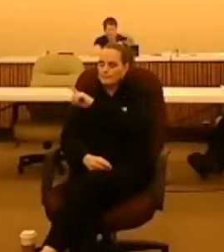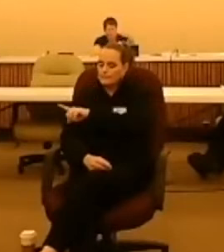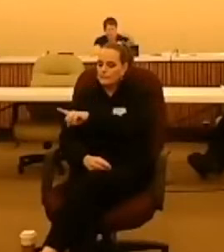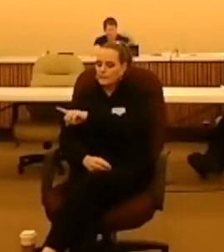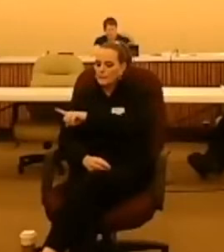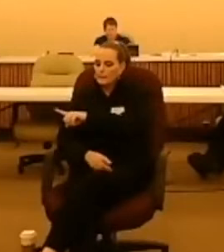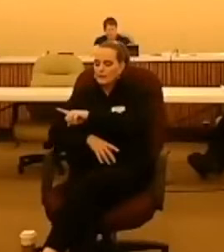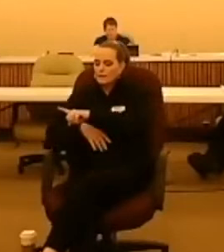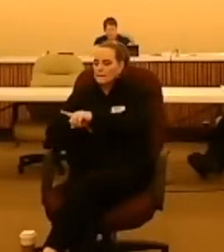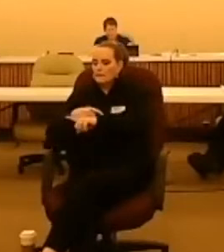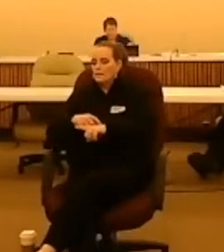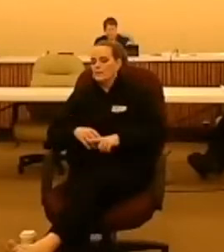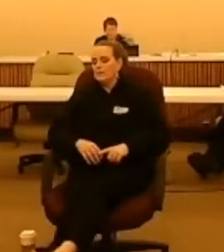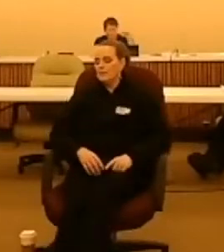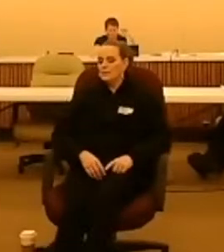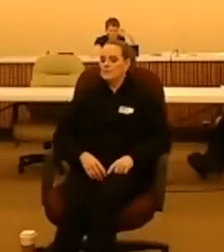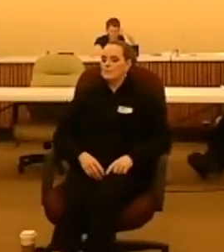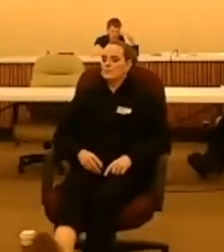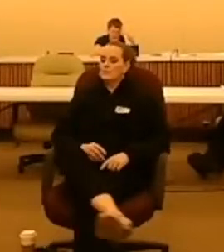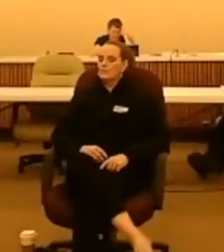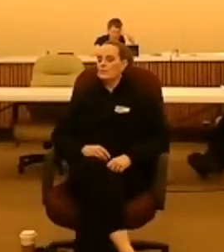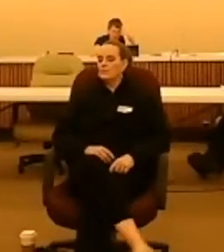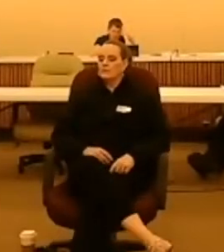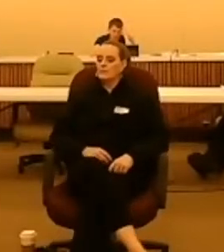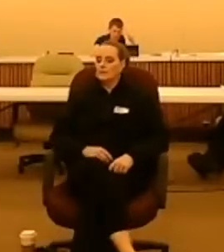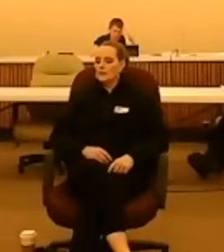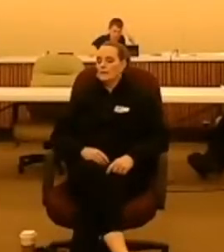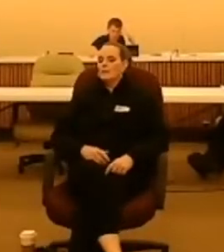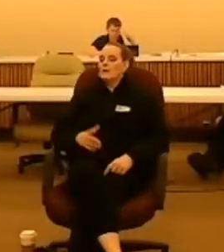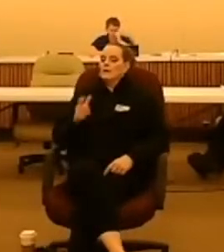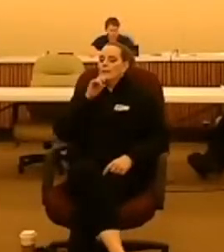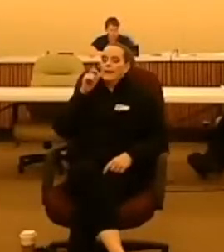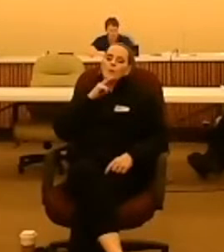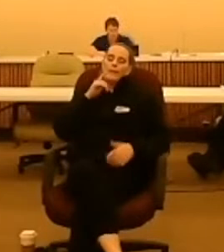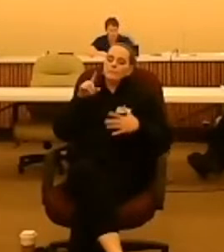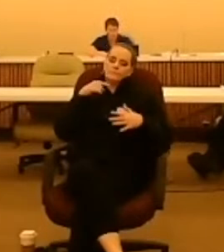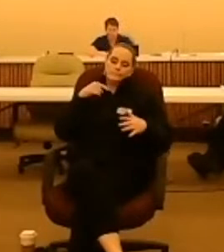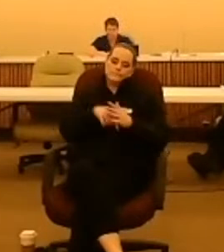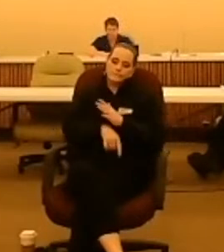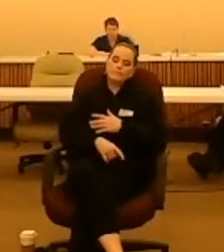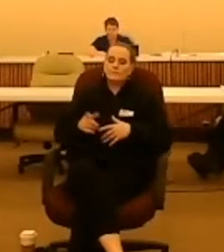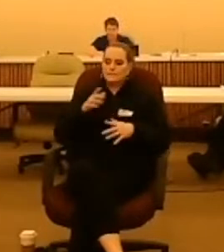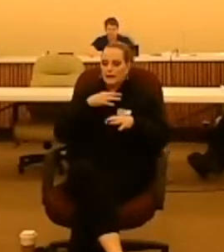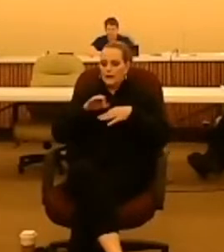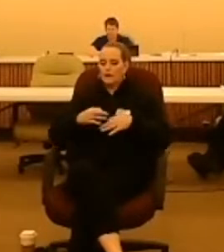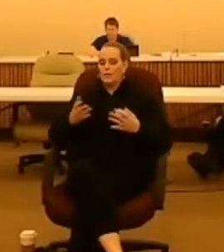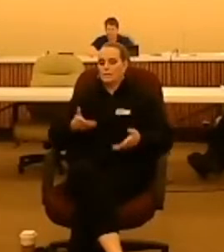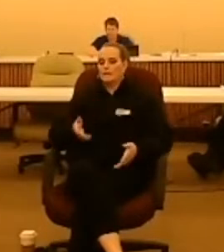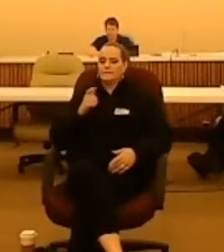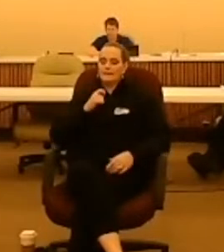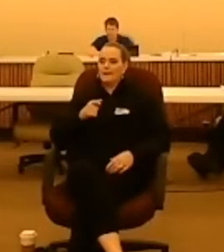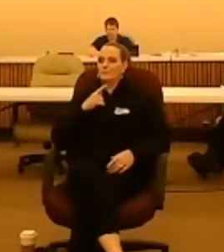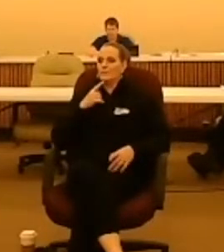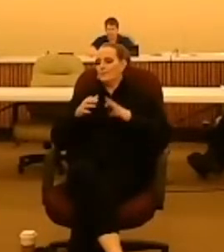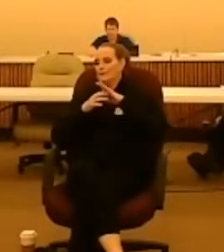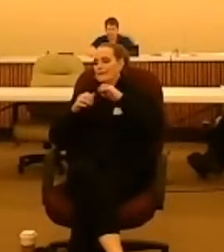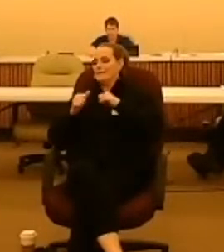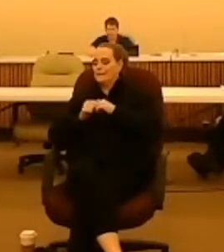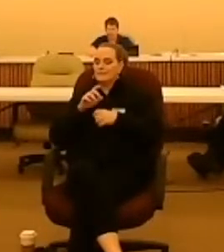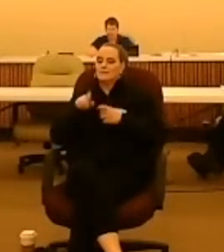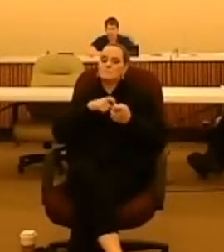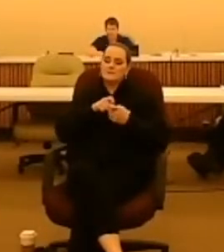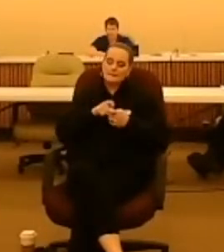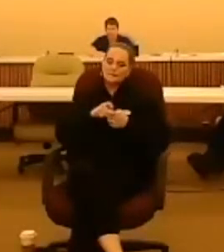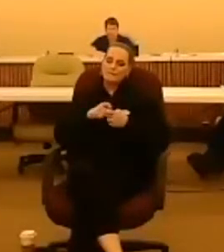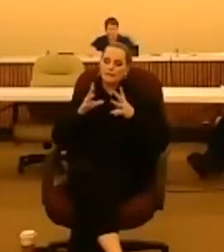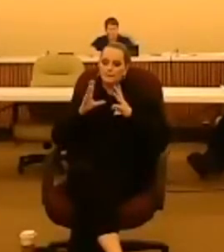of it a few years ago. So I don't want to go into the details of that here, especially it's not germane to this particular public hearing.